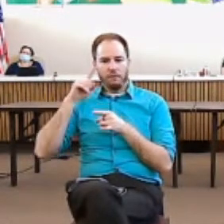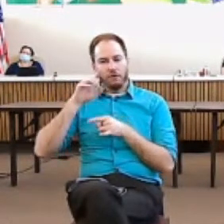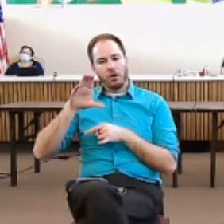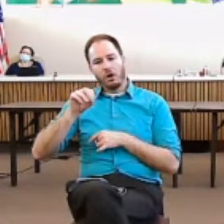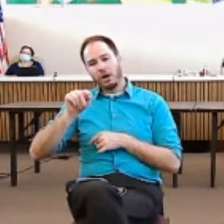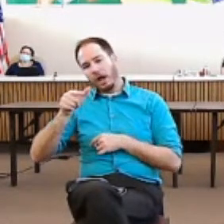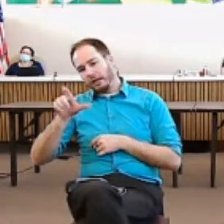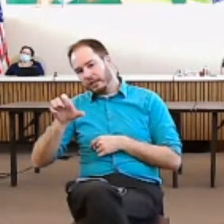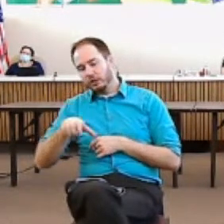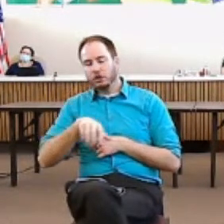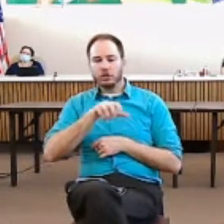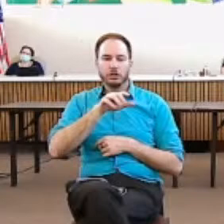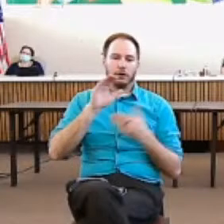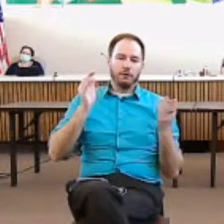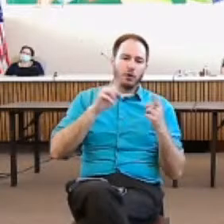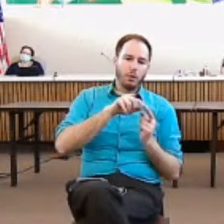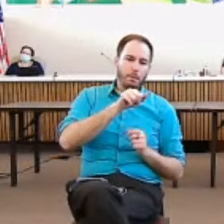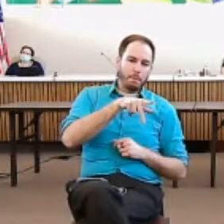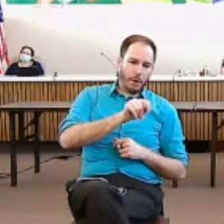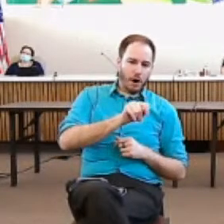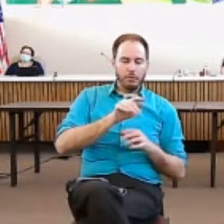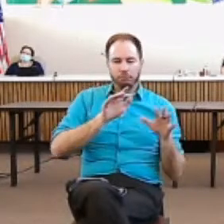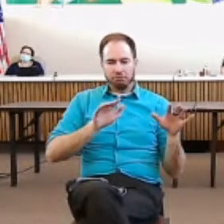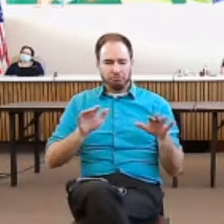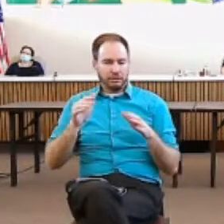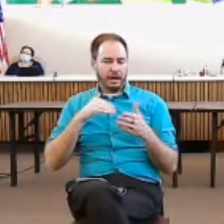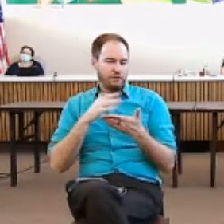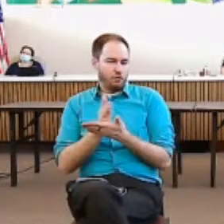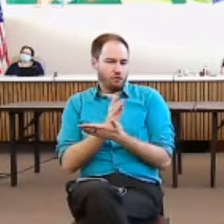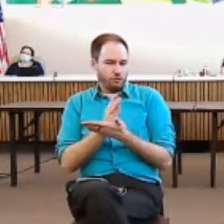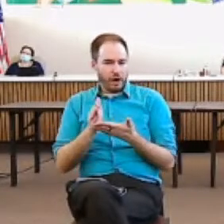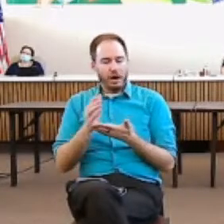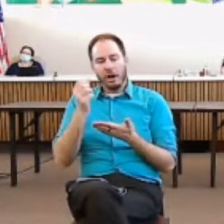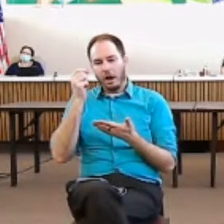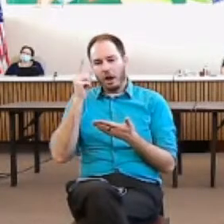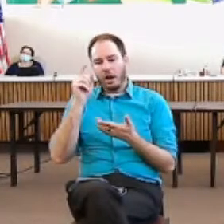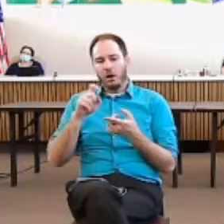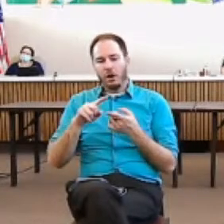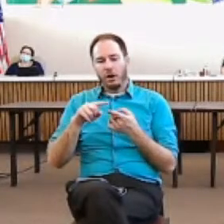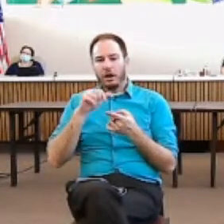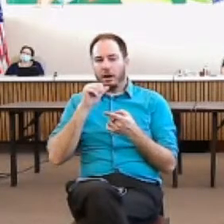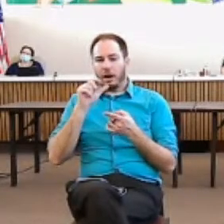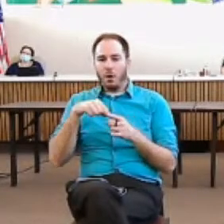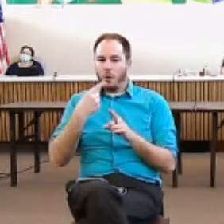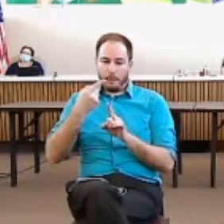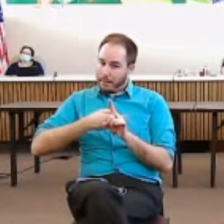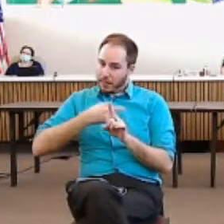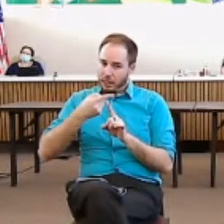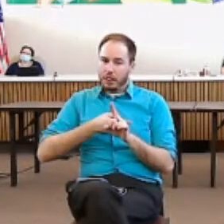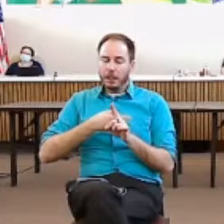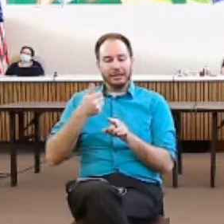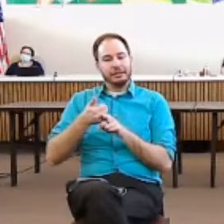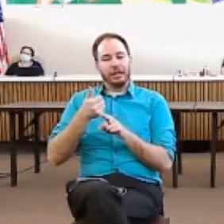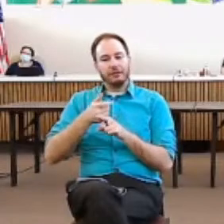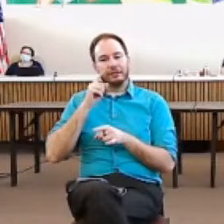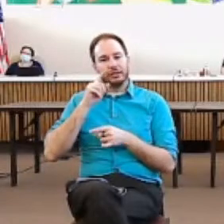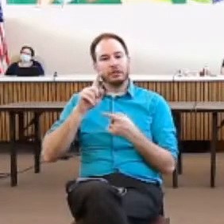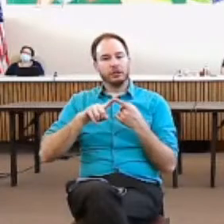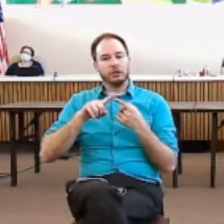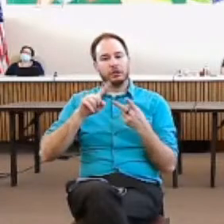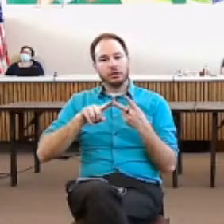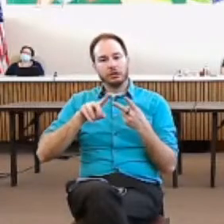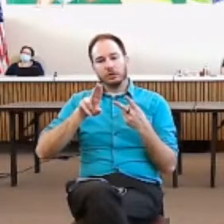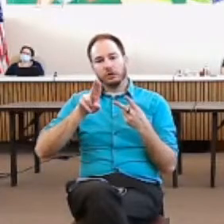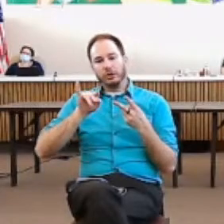and apartments and so on. And you have to break it down. It's not just monthly rent. It's utilities, it's